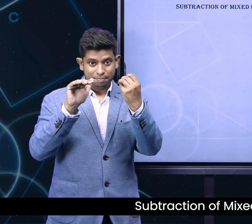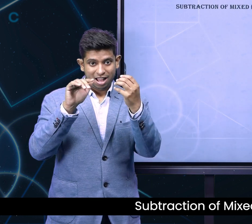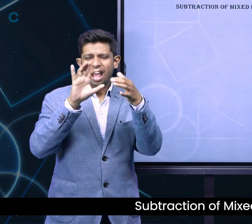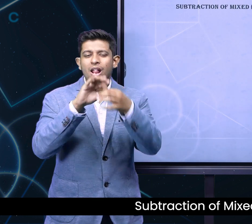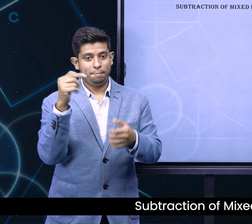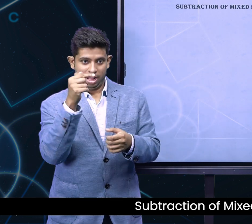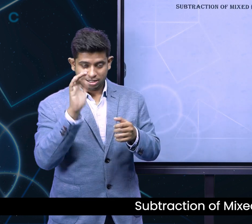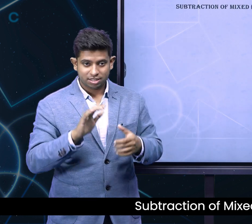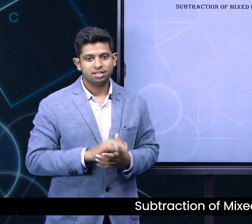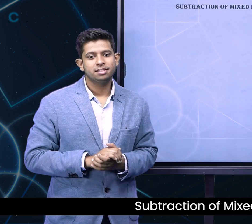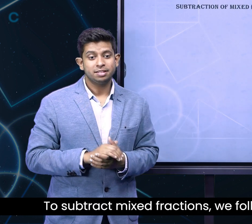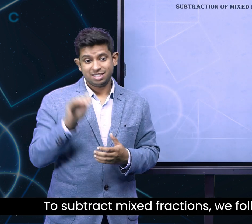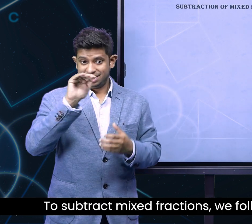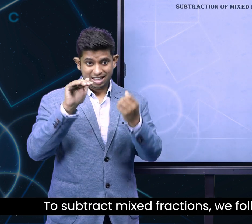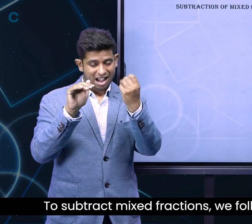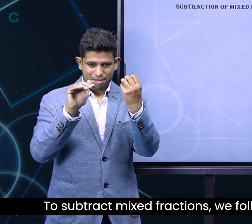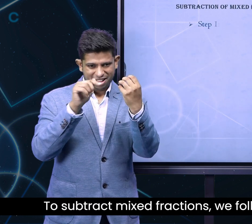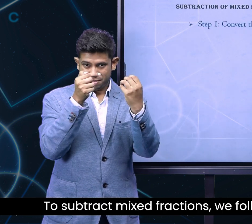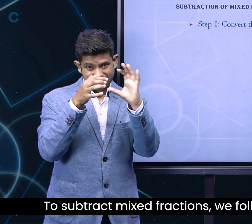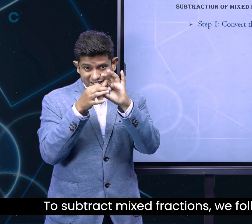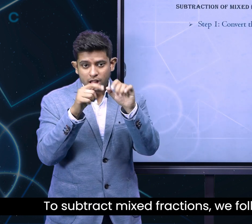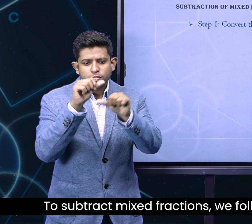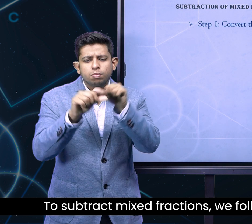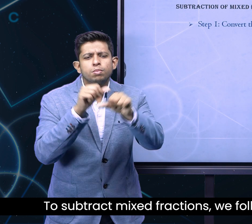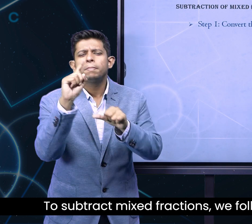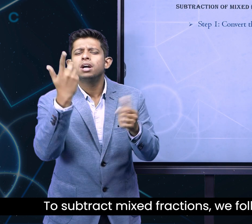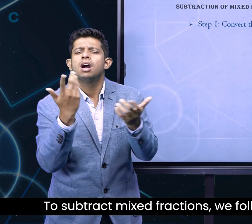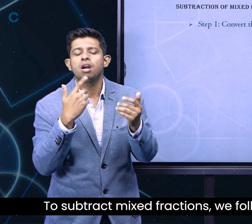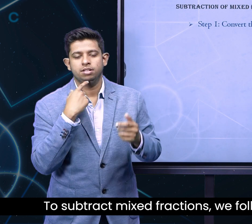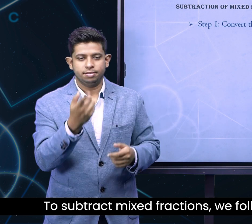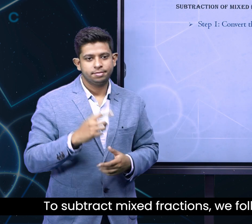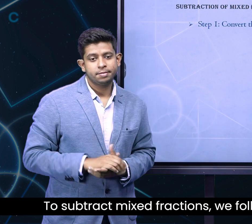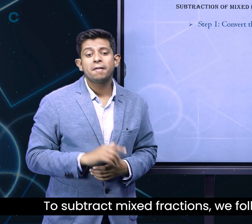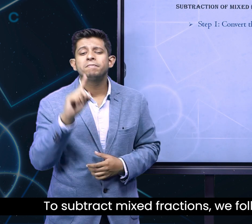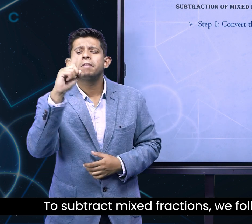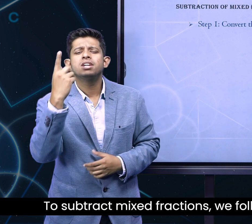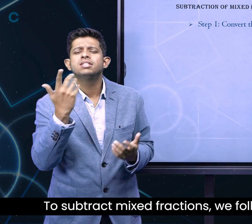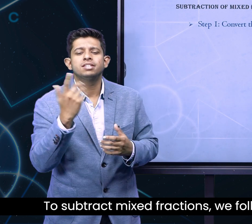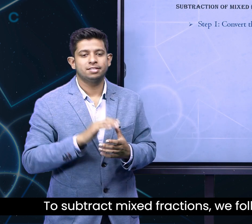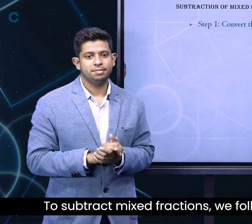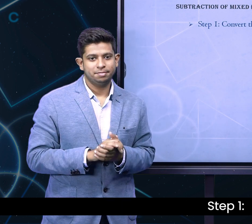Subtraction of mixed fractions. To subtract mixed fractions, we follow the steps given below. Step